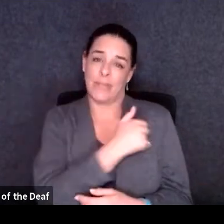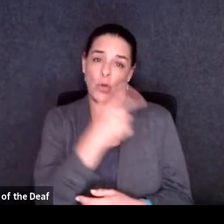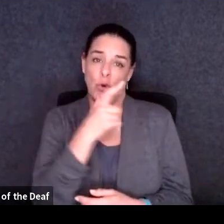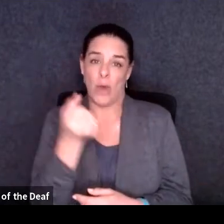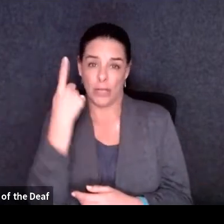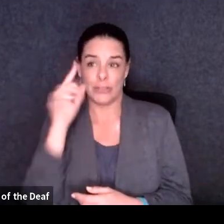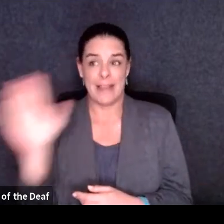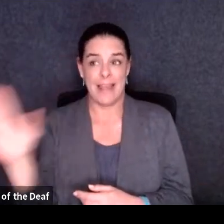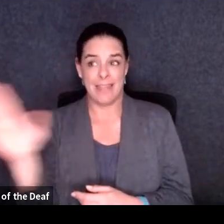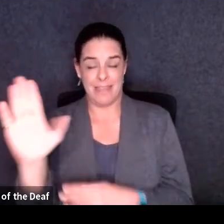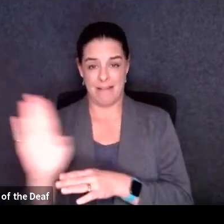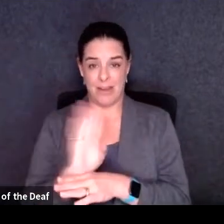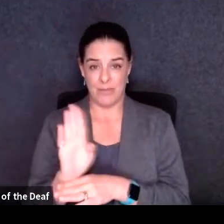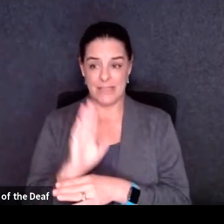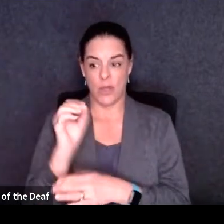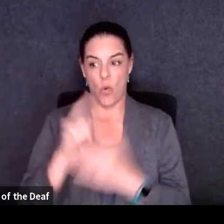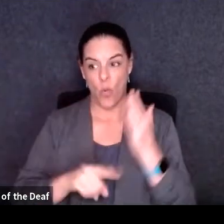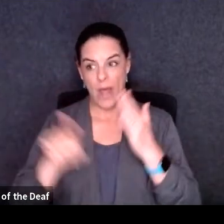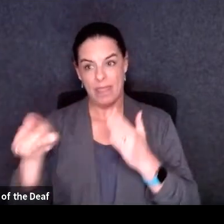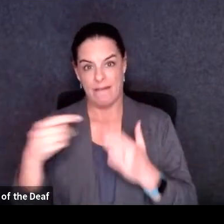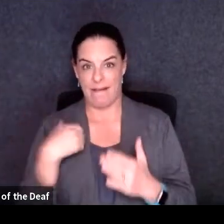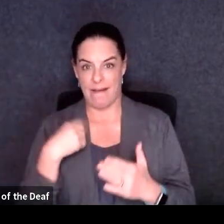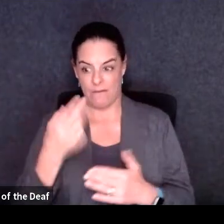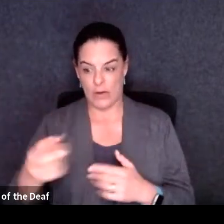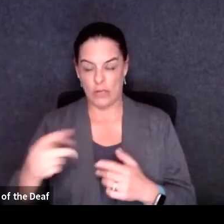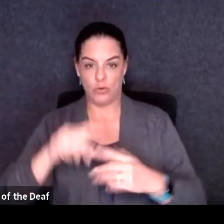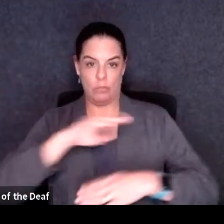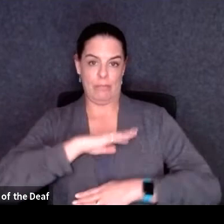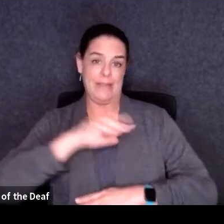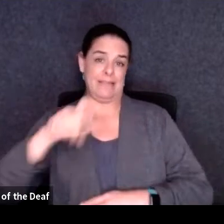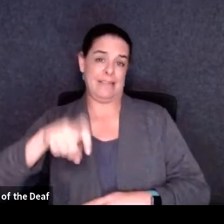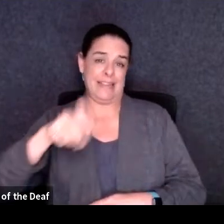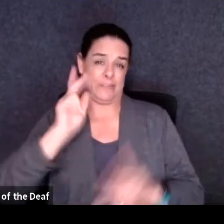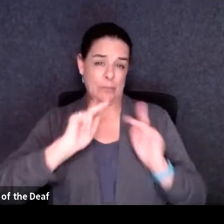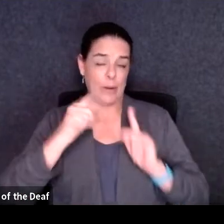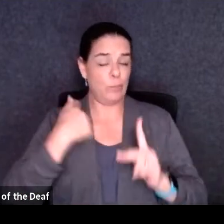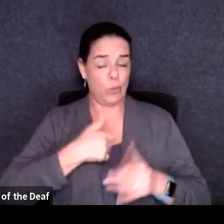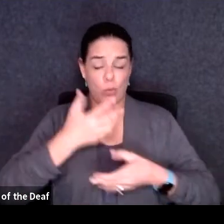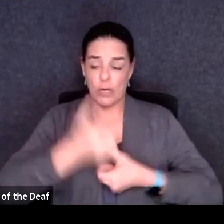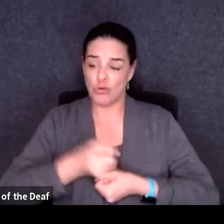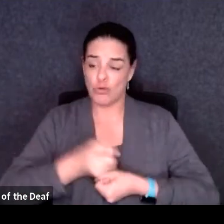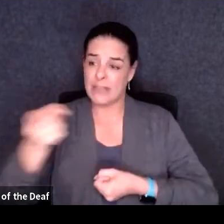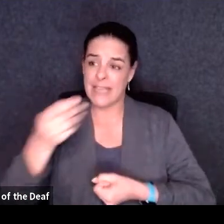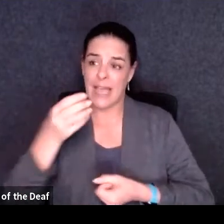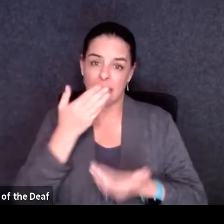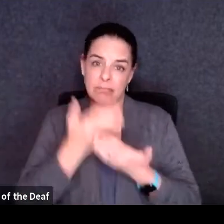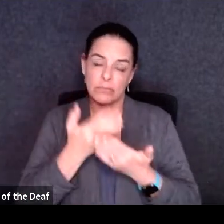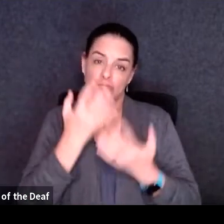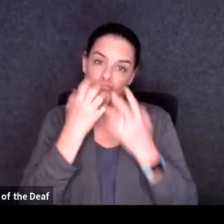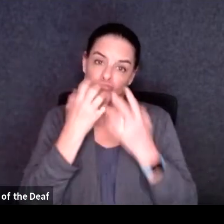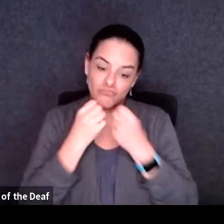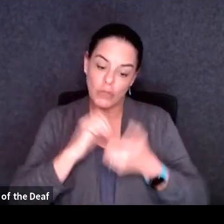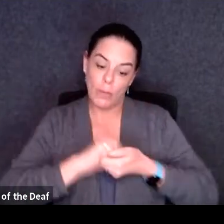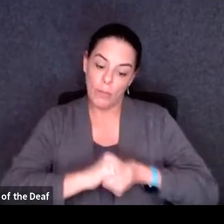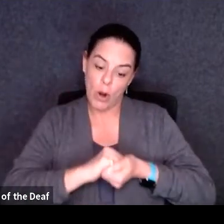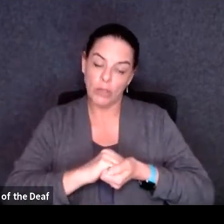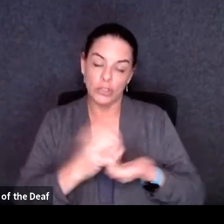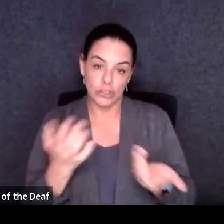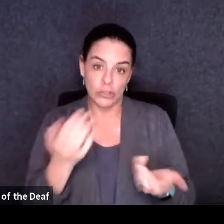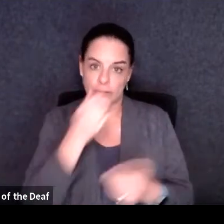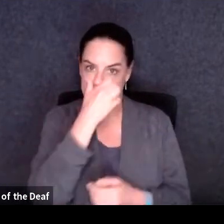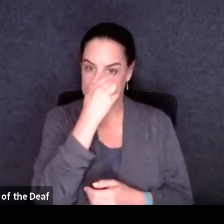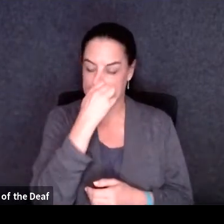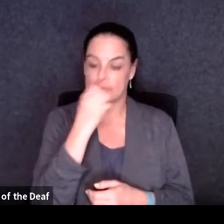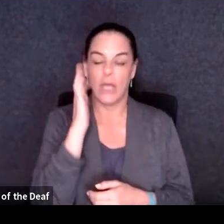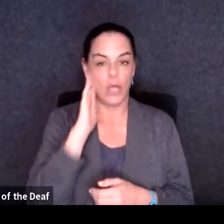their operations and what their resources are to meet the needs. And so we trust them as valued partners, and will continue to do so when